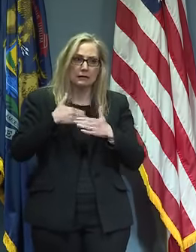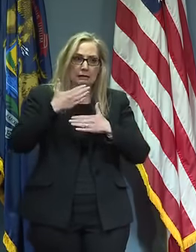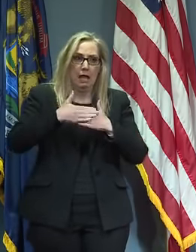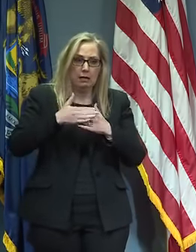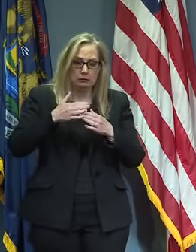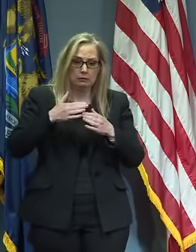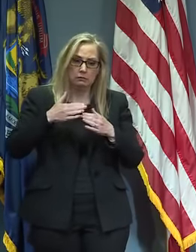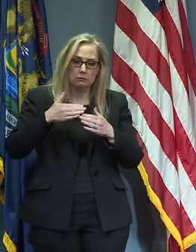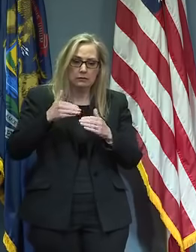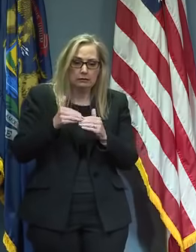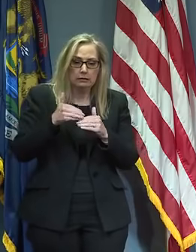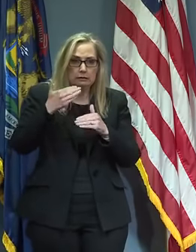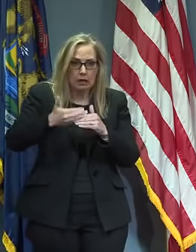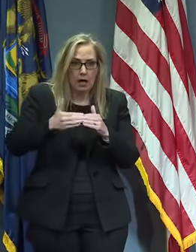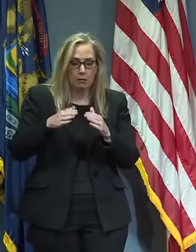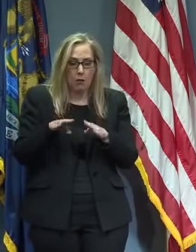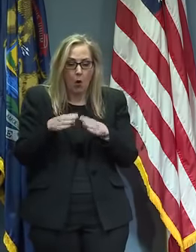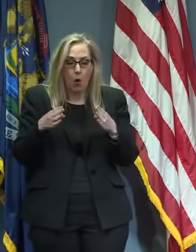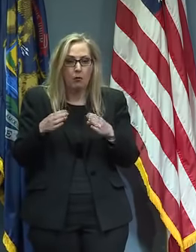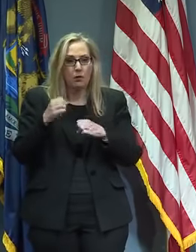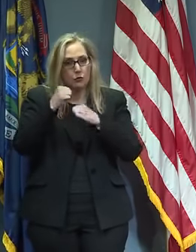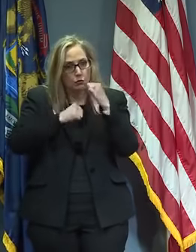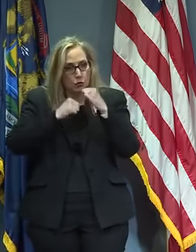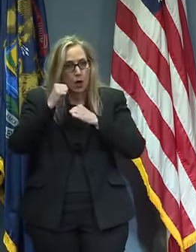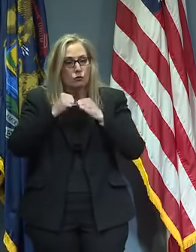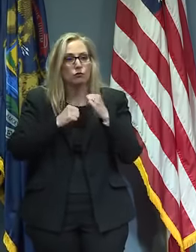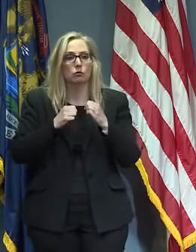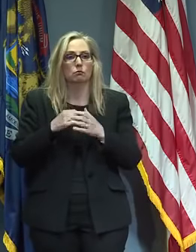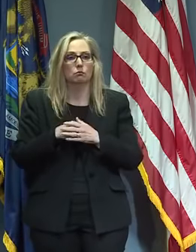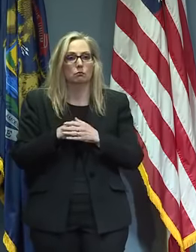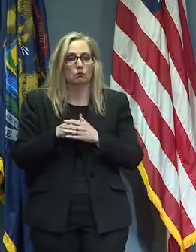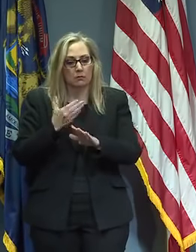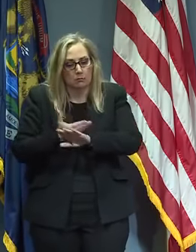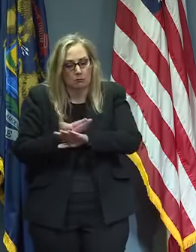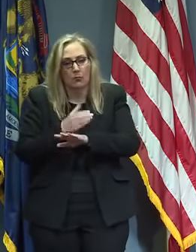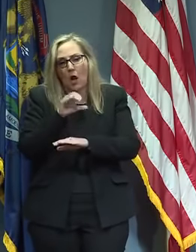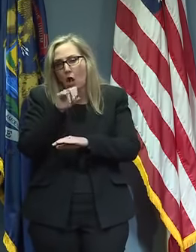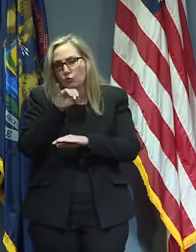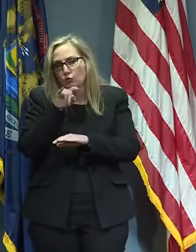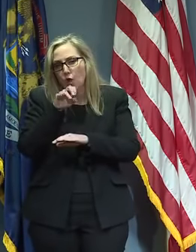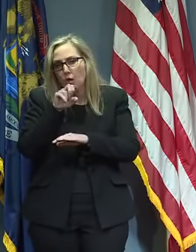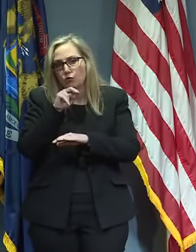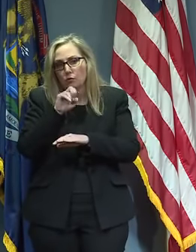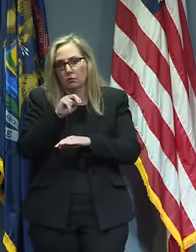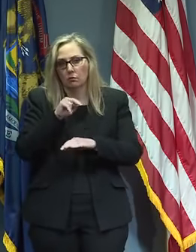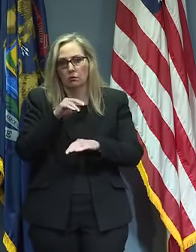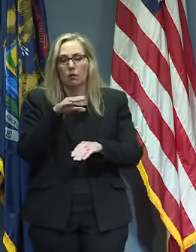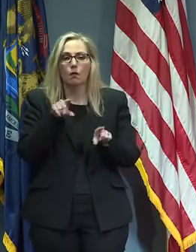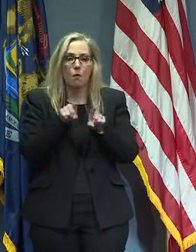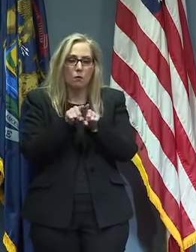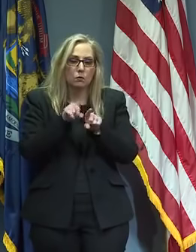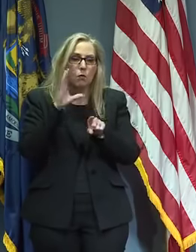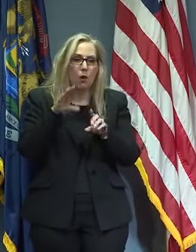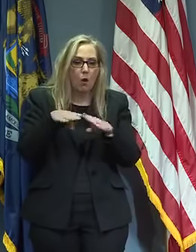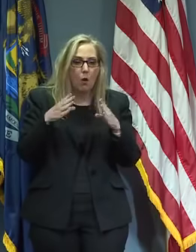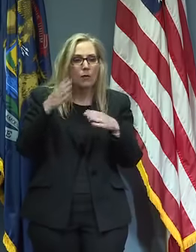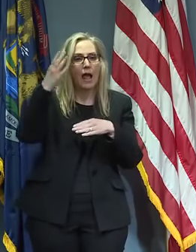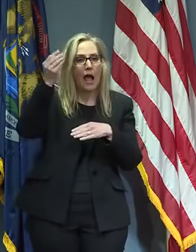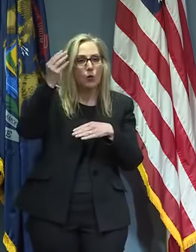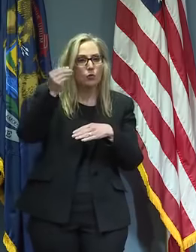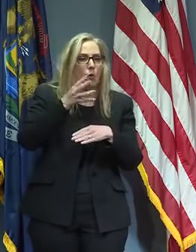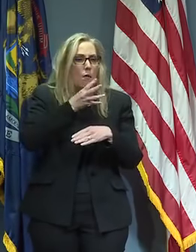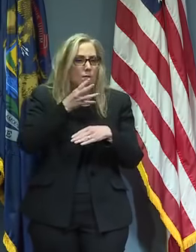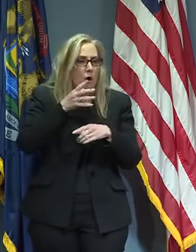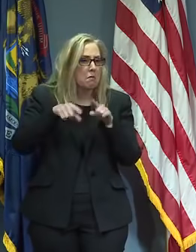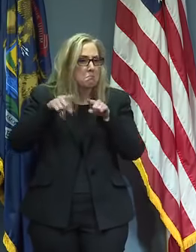the construction industry, as I described earlier, would include additional outdoor enterprises. And we're taking a hard look